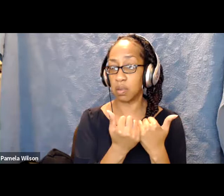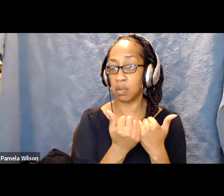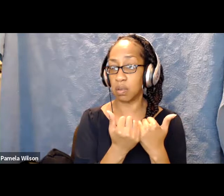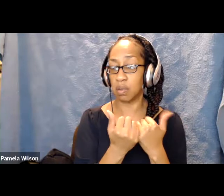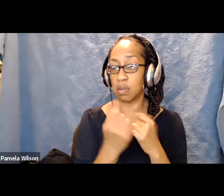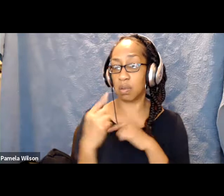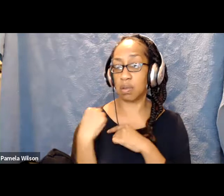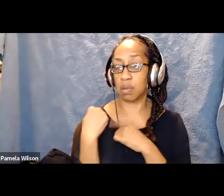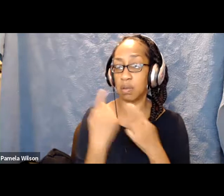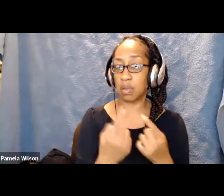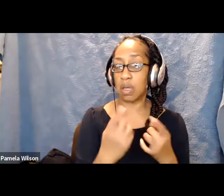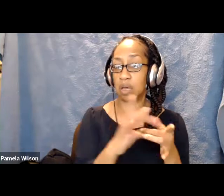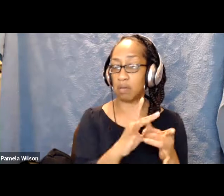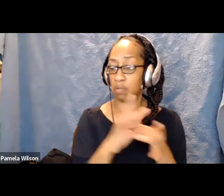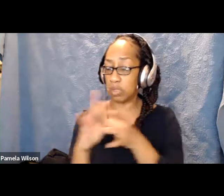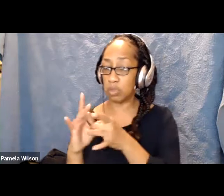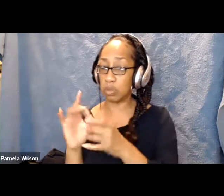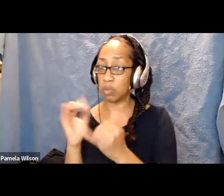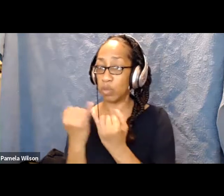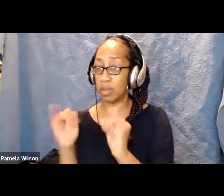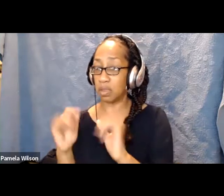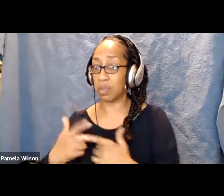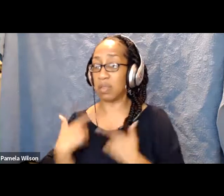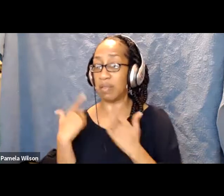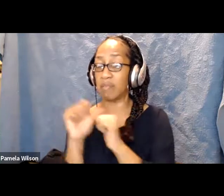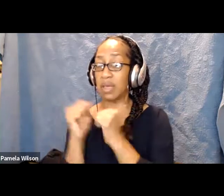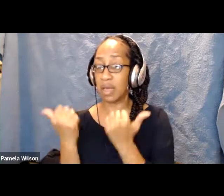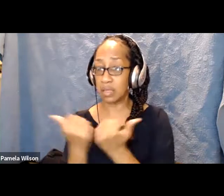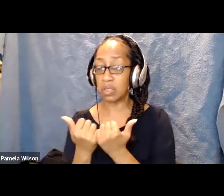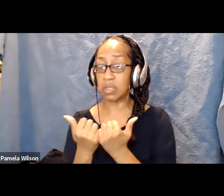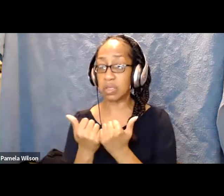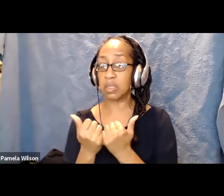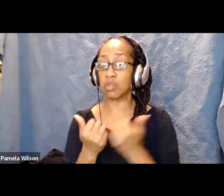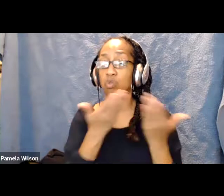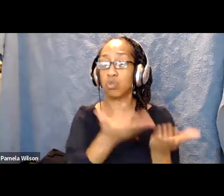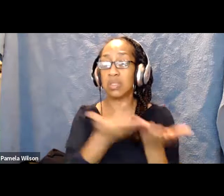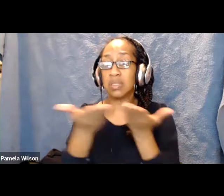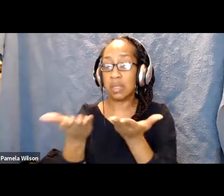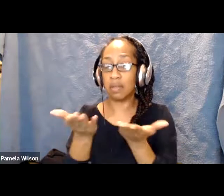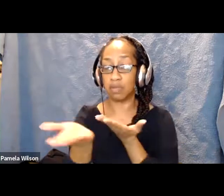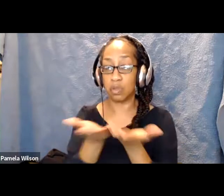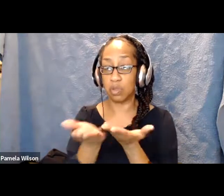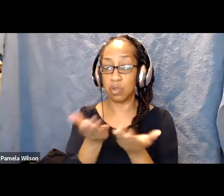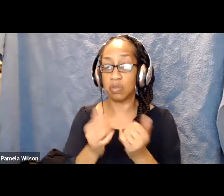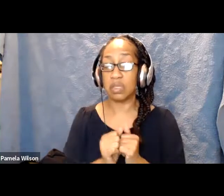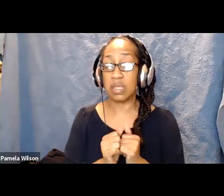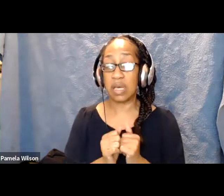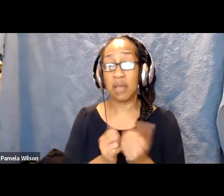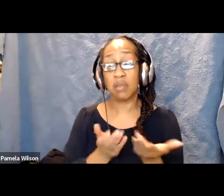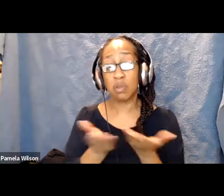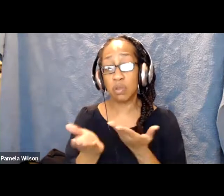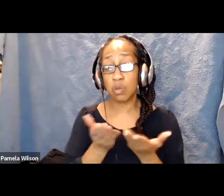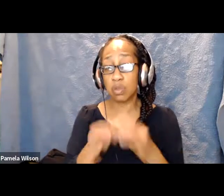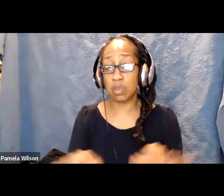relationships with Centers for Independent Living to deliver these services. It is these services that it is essential for